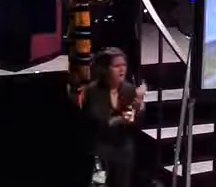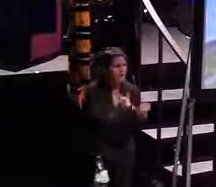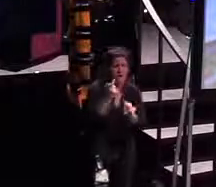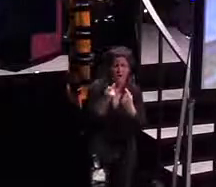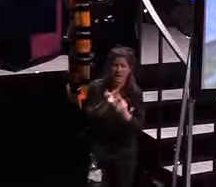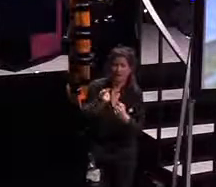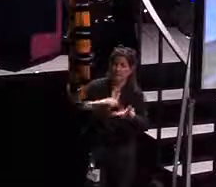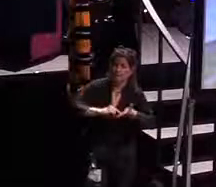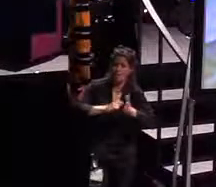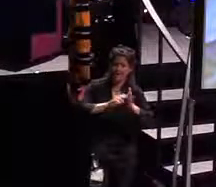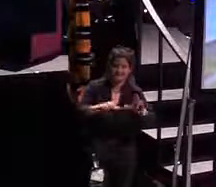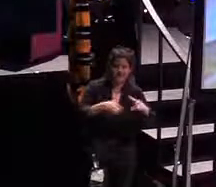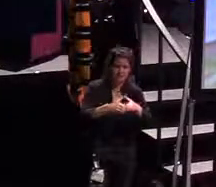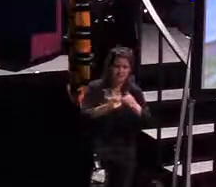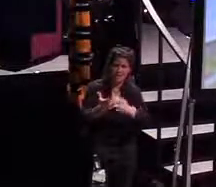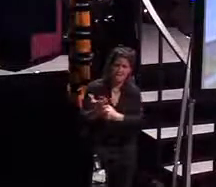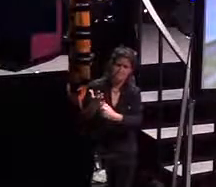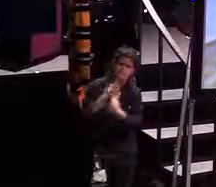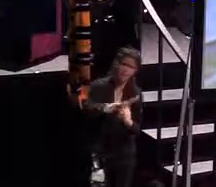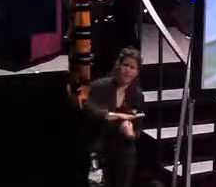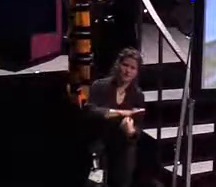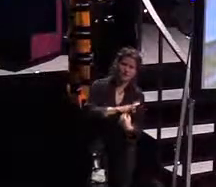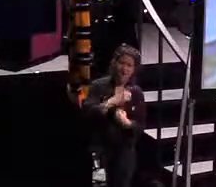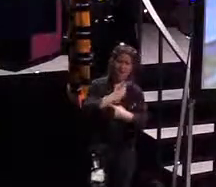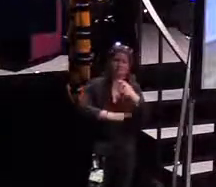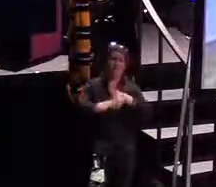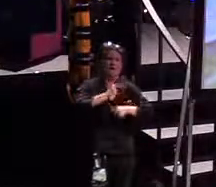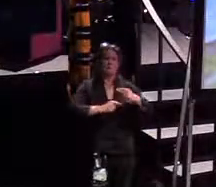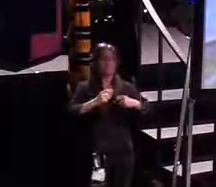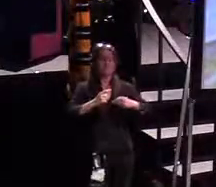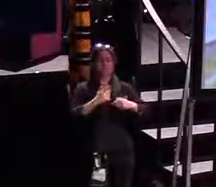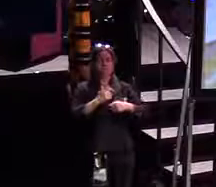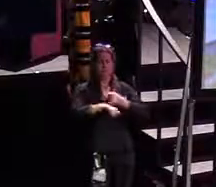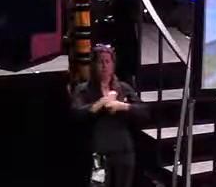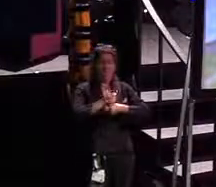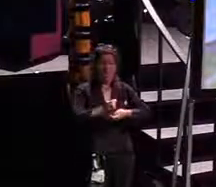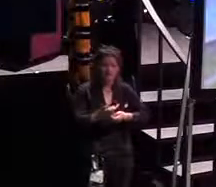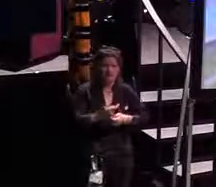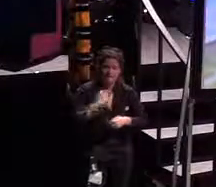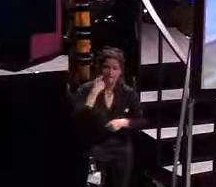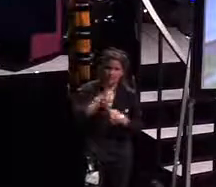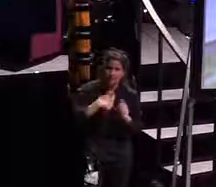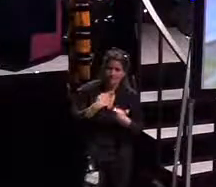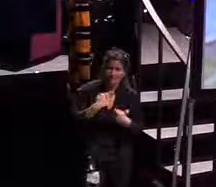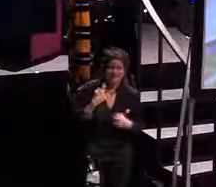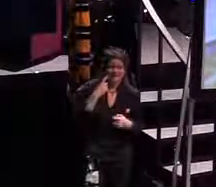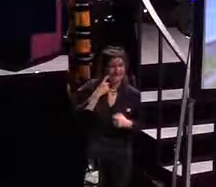intense, sustained pressure, it's all too easy to adjust to what is